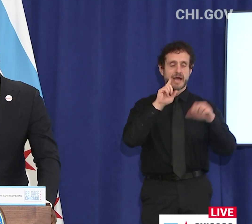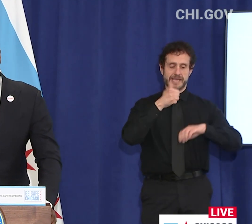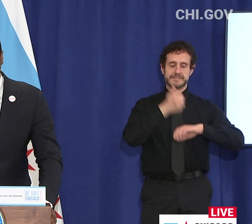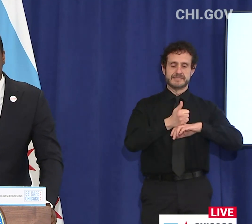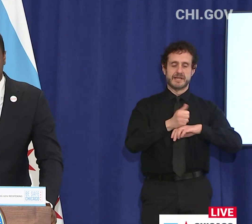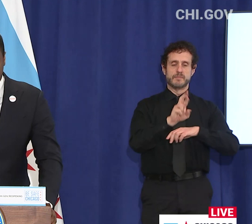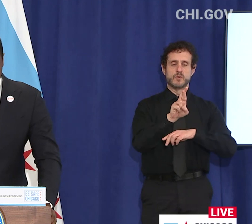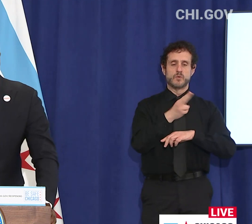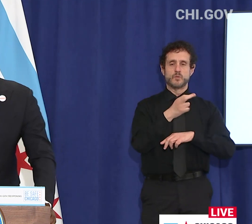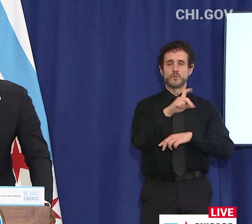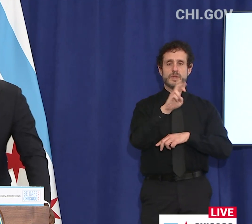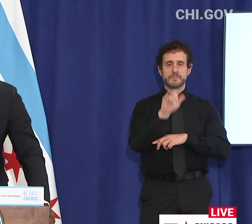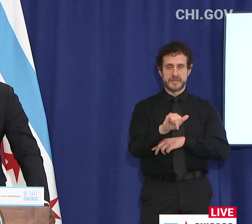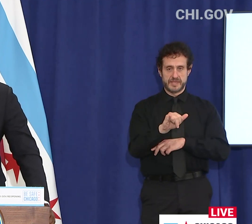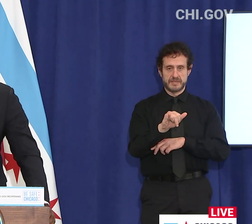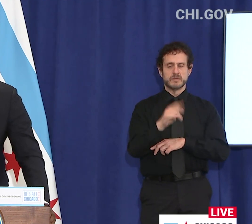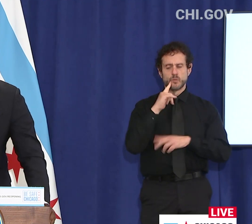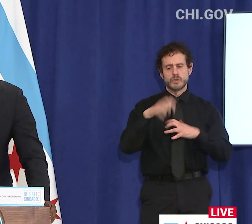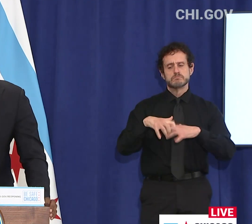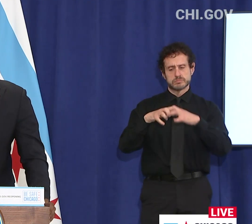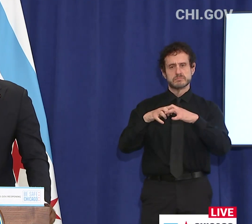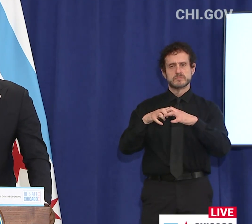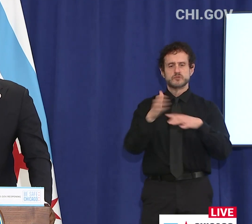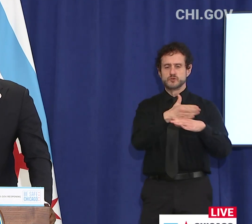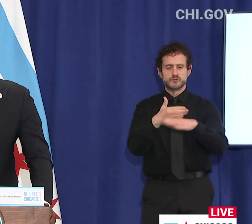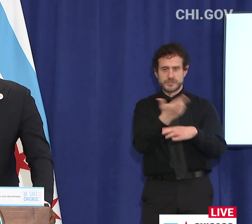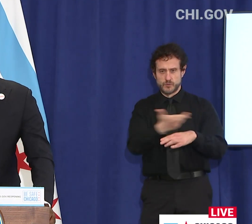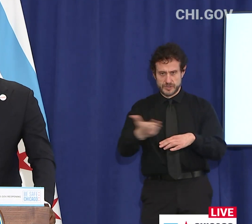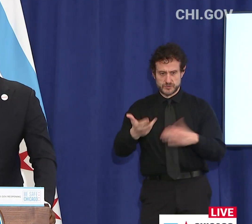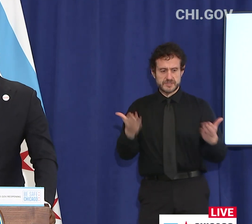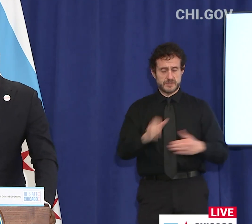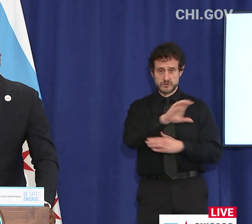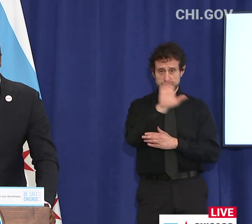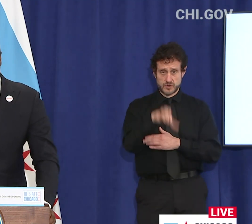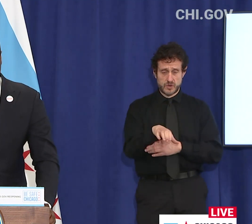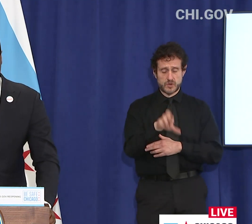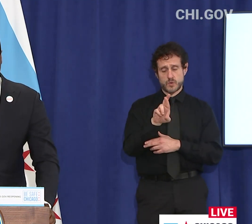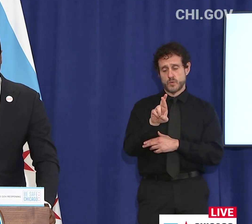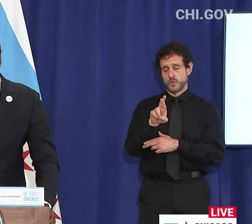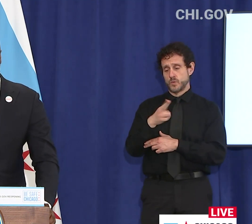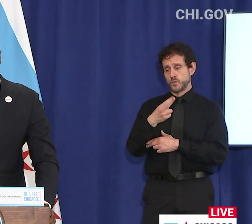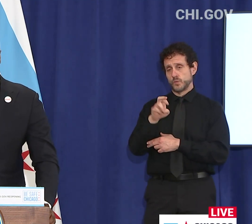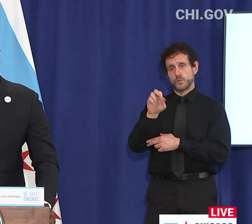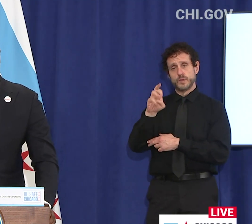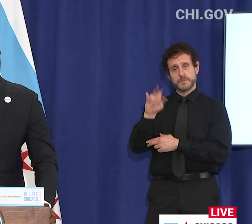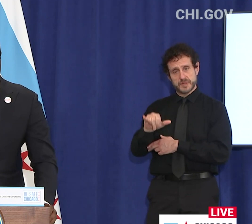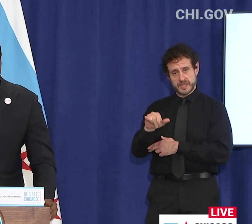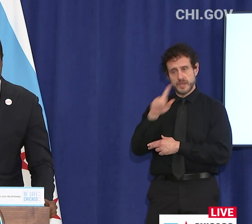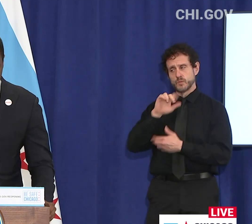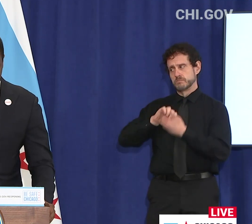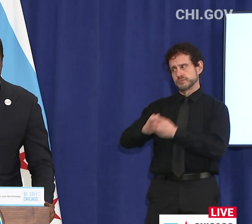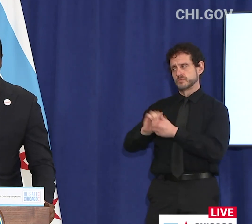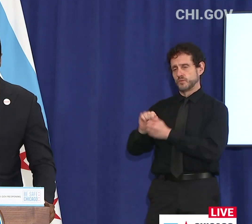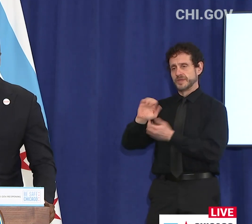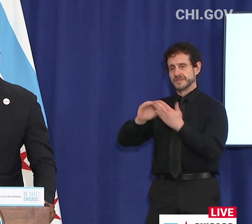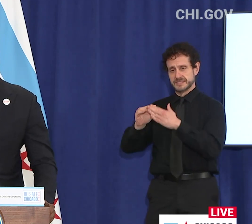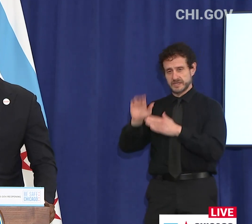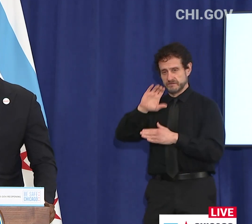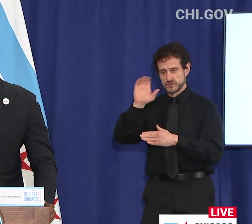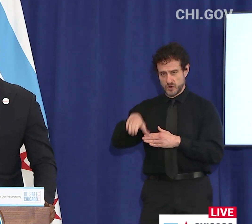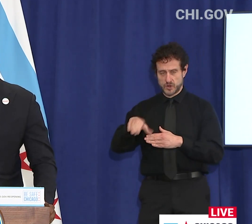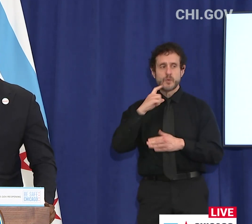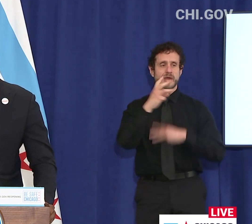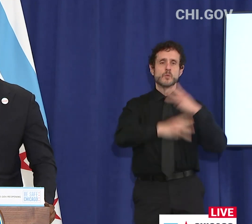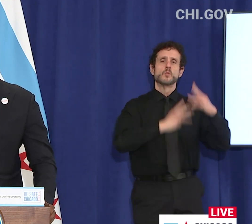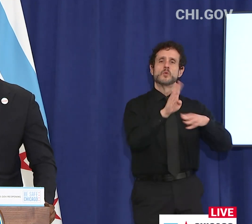a resource-sharing startup in Chicago. Reaply recently partnered with the city and World Business Chicago to launch the